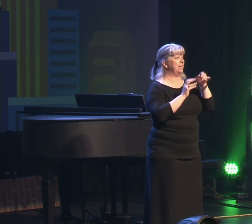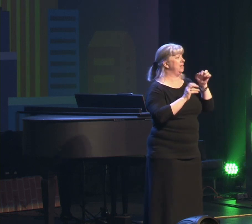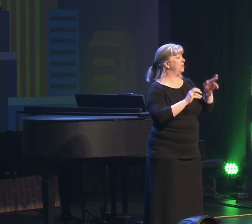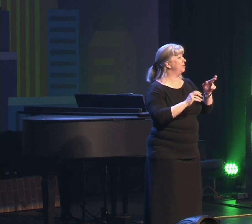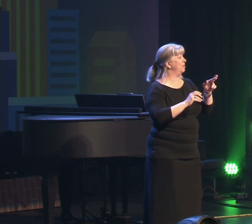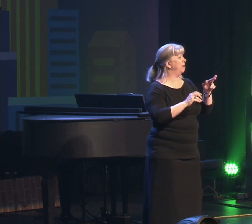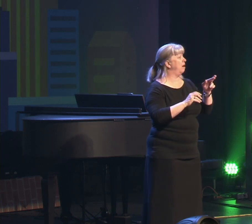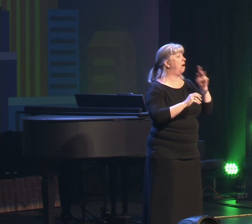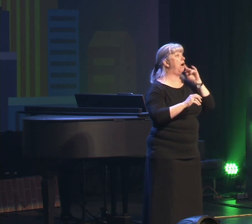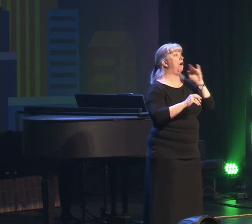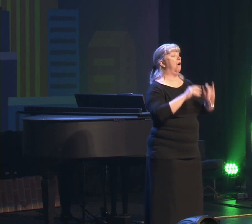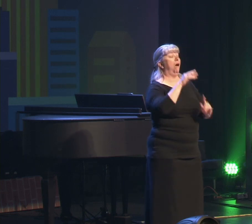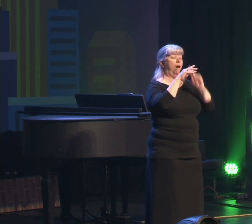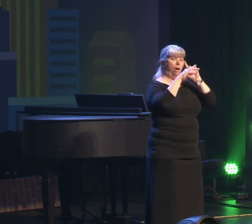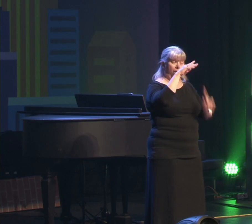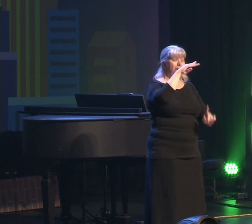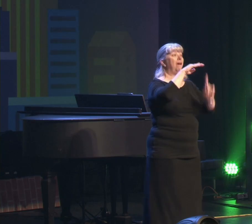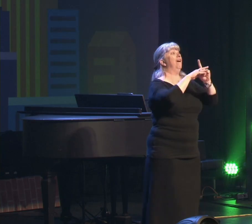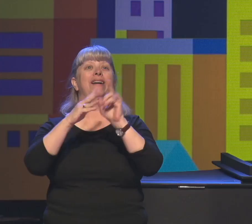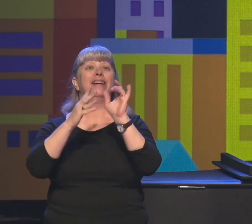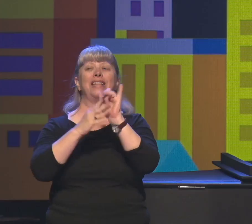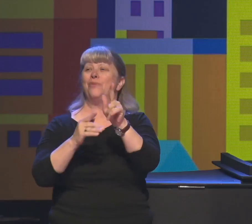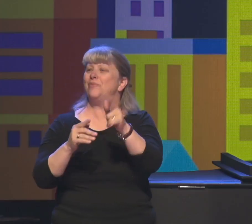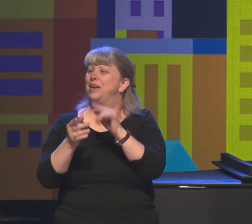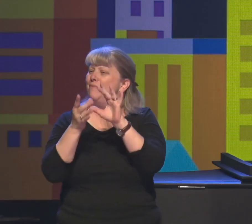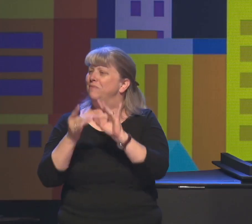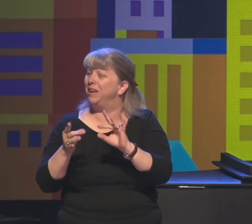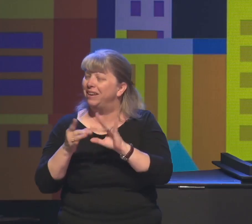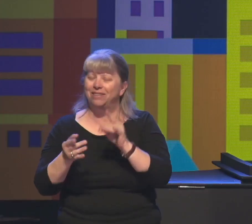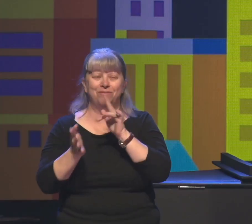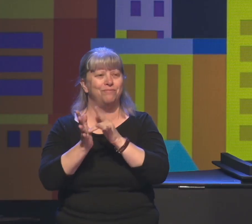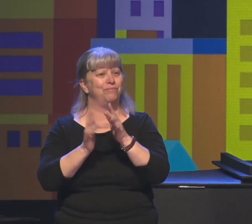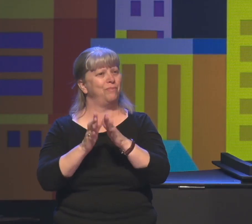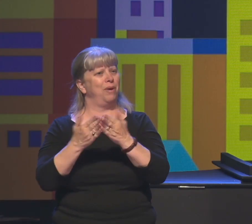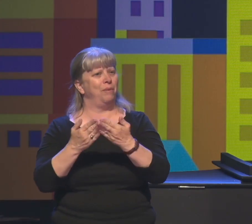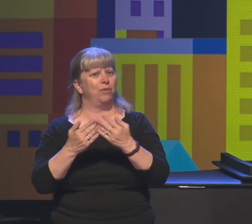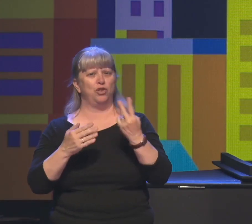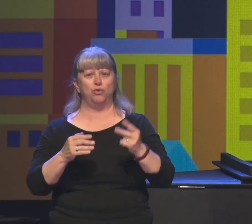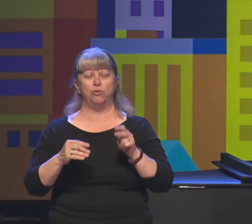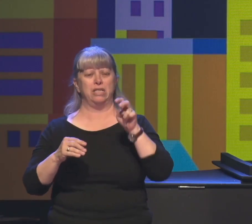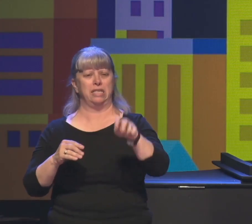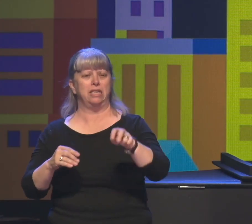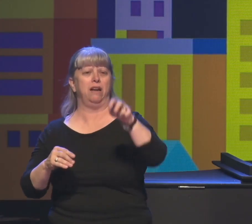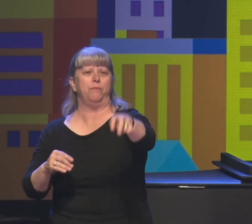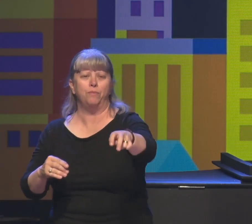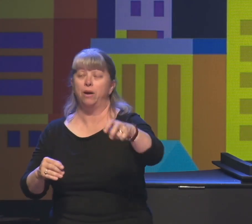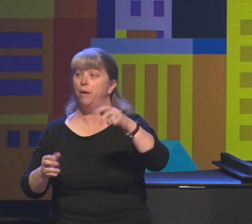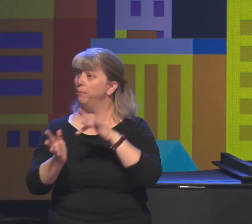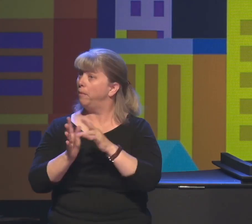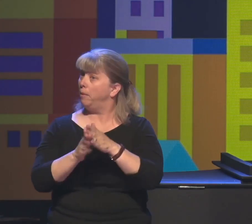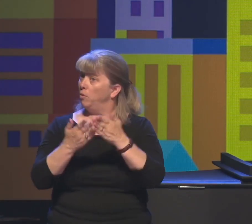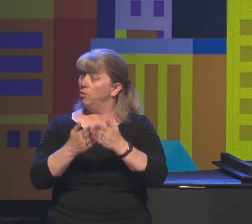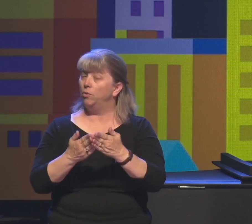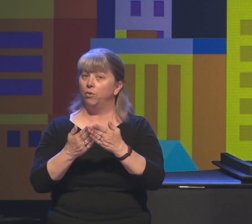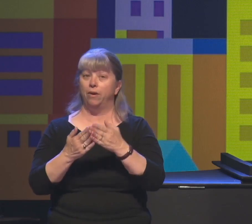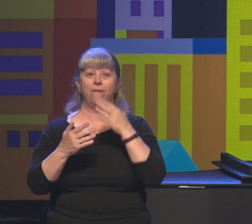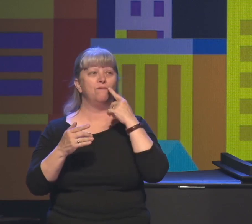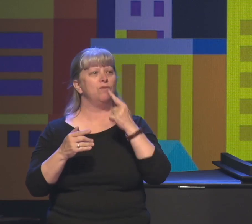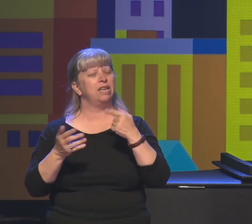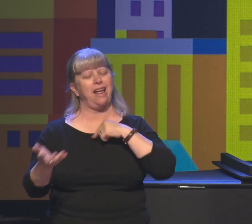an epiphany. And this is one of those passages in the Bible that's like two steps forward. You know, the Bible is a text in